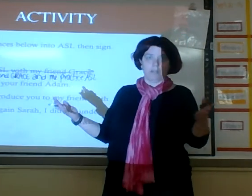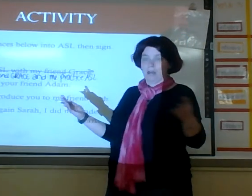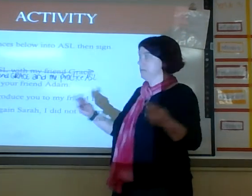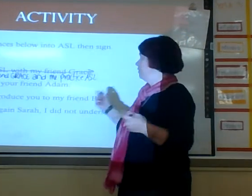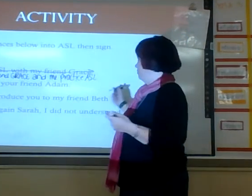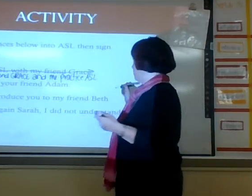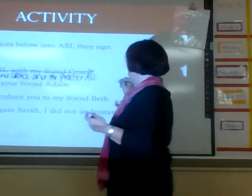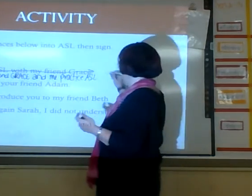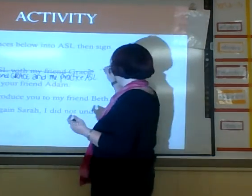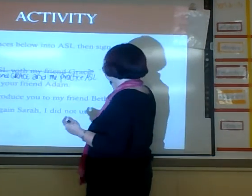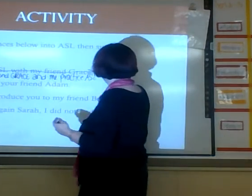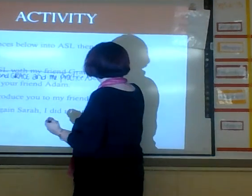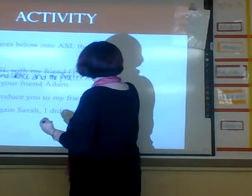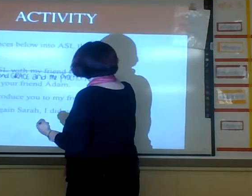nod. Hopefully you said nod.